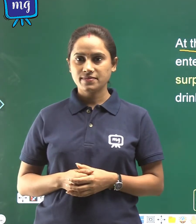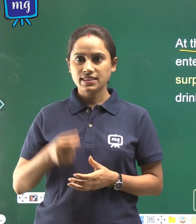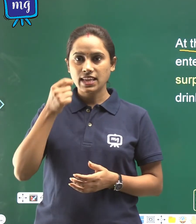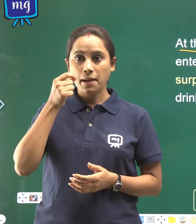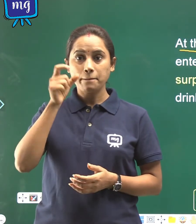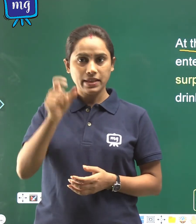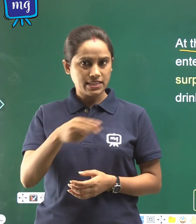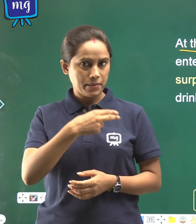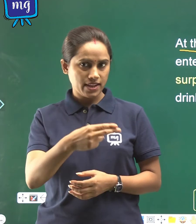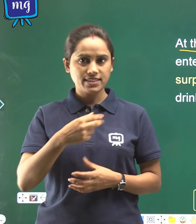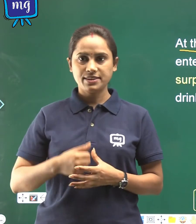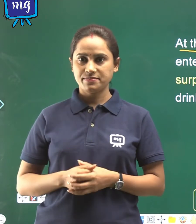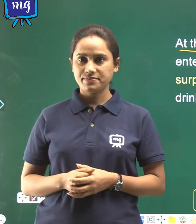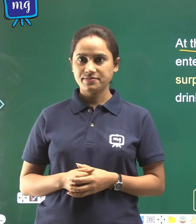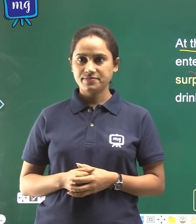Mr. Pearson